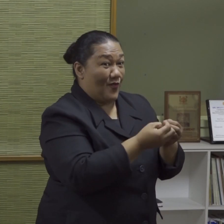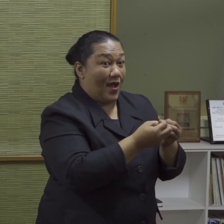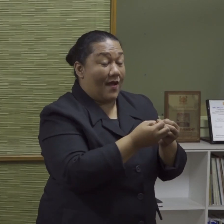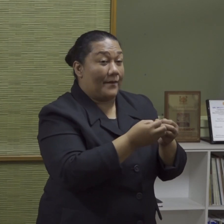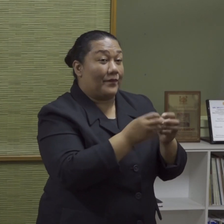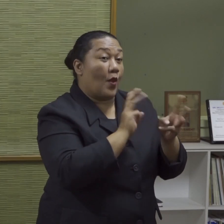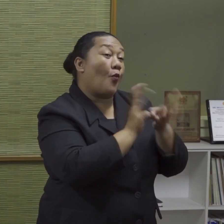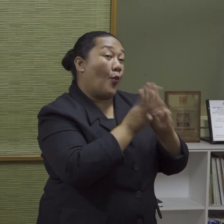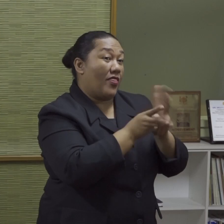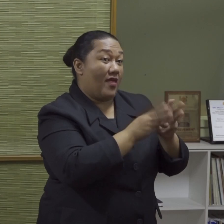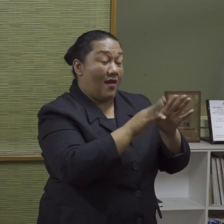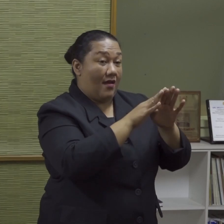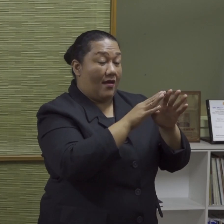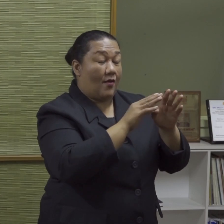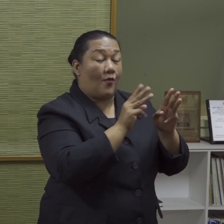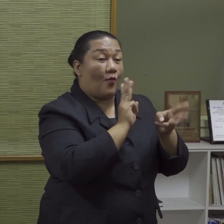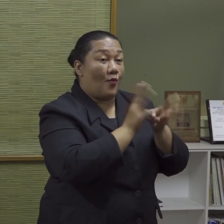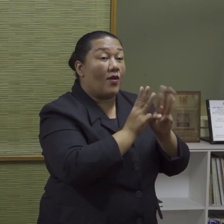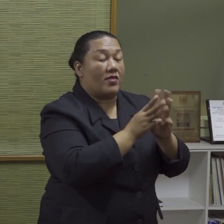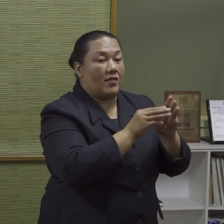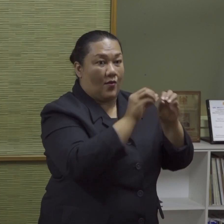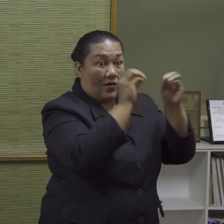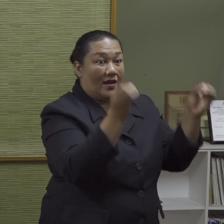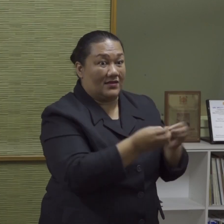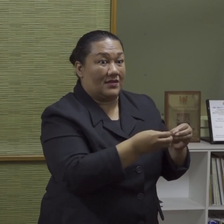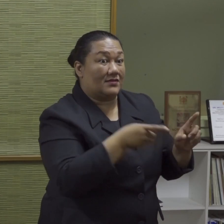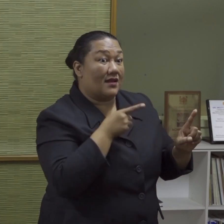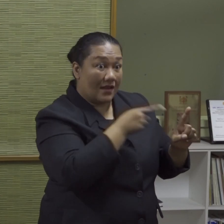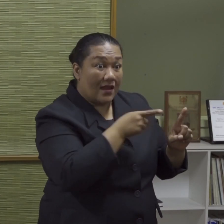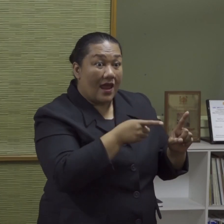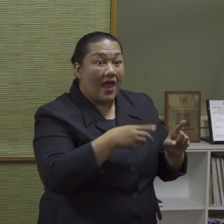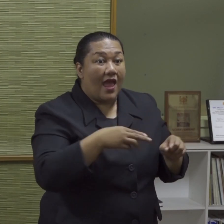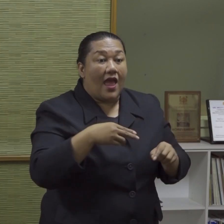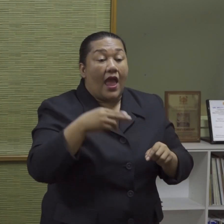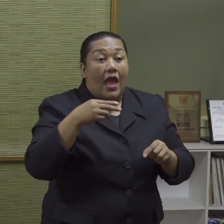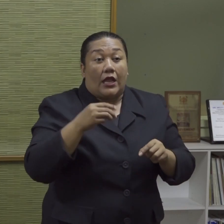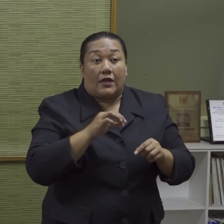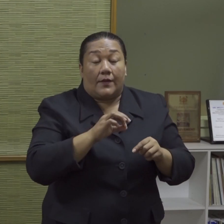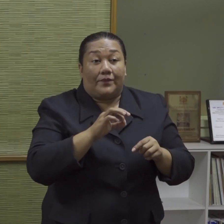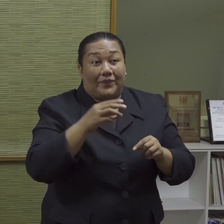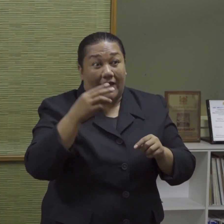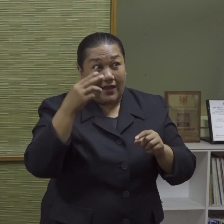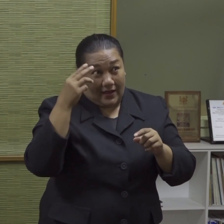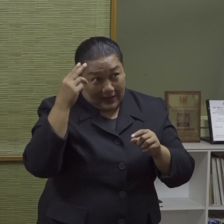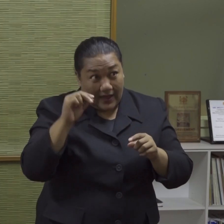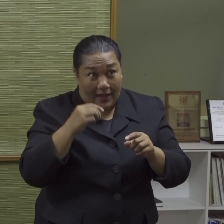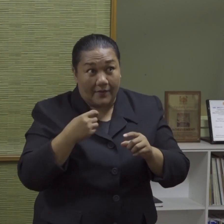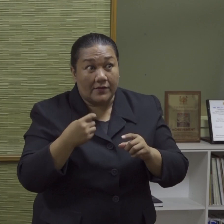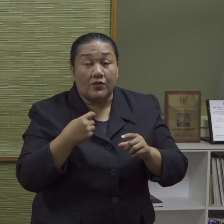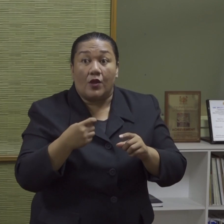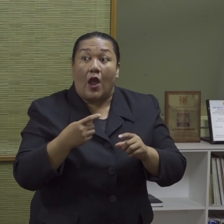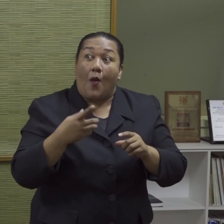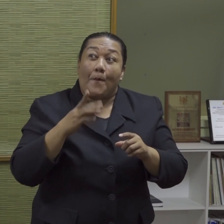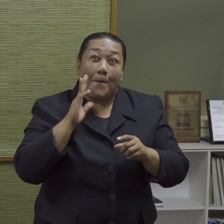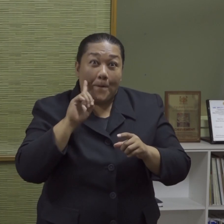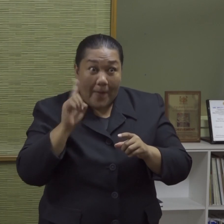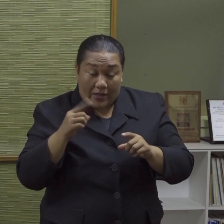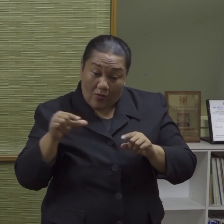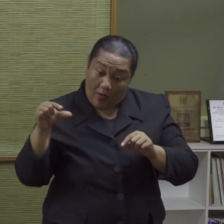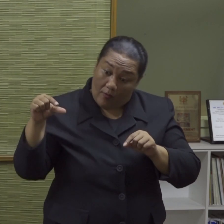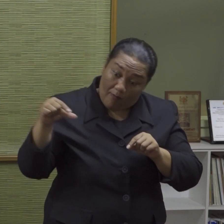the tropical cyclone, once named and developed, the cyclone track path will be issued by